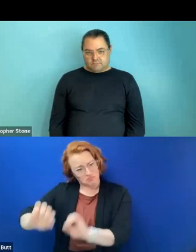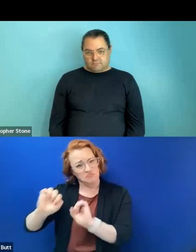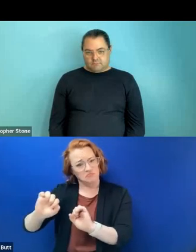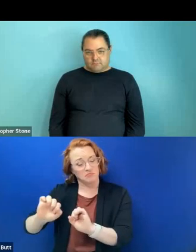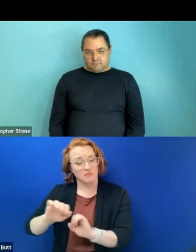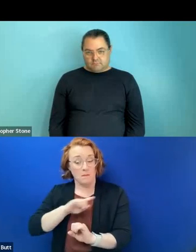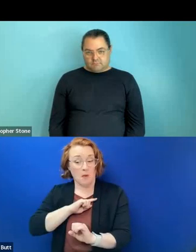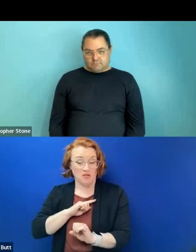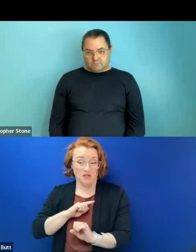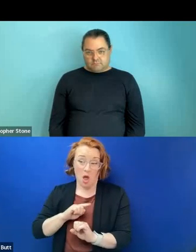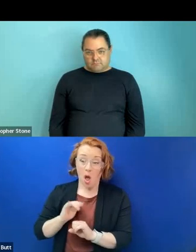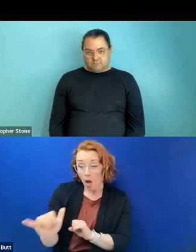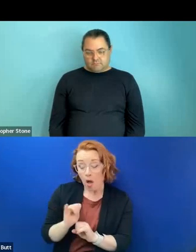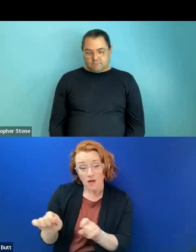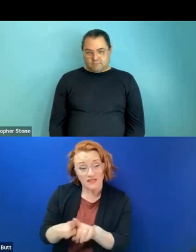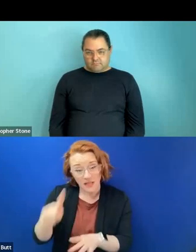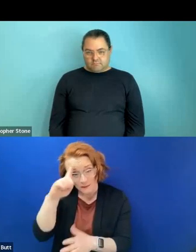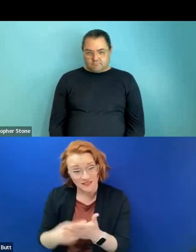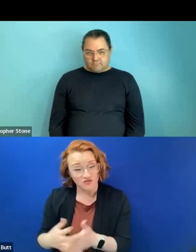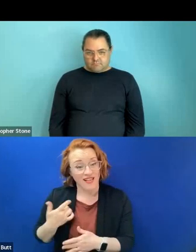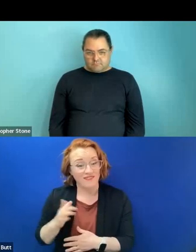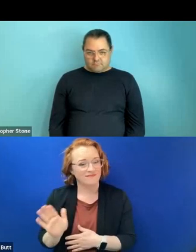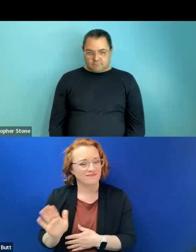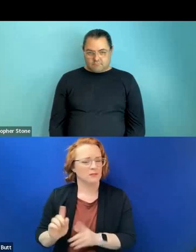they won't be necessarily be the same life choices that I would make.